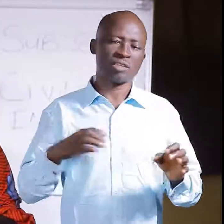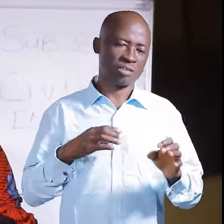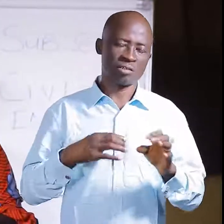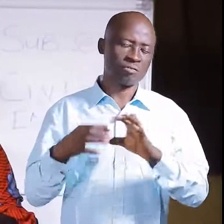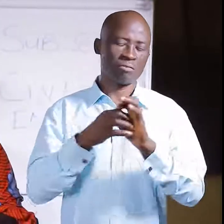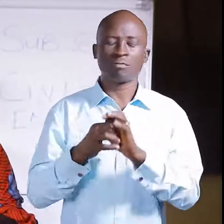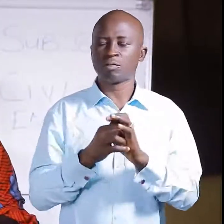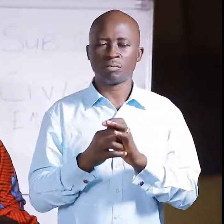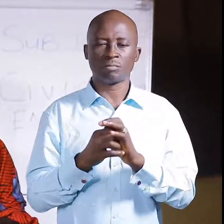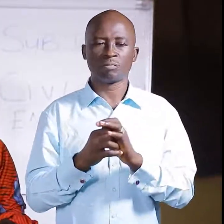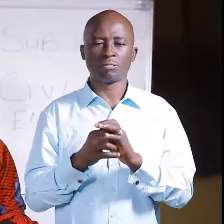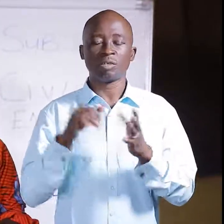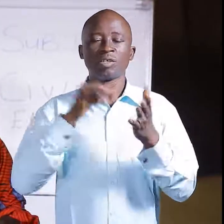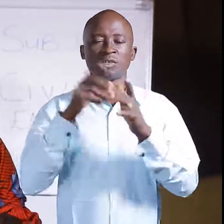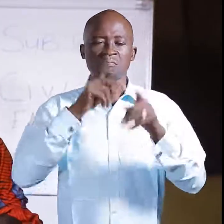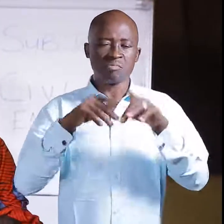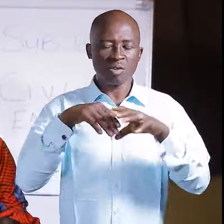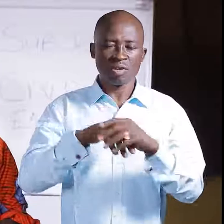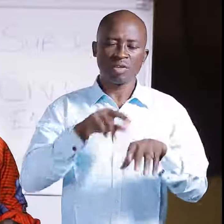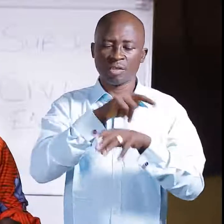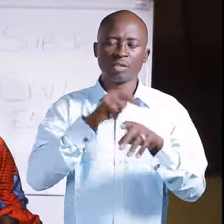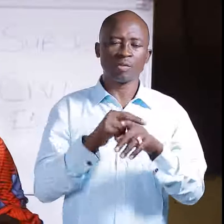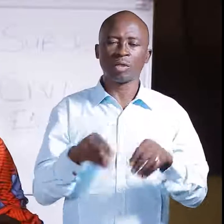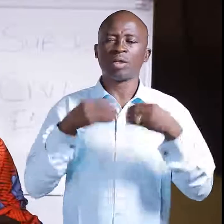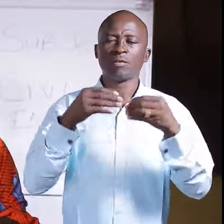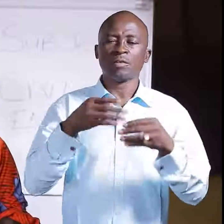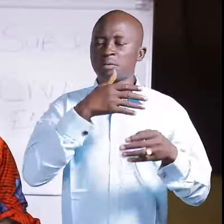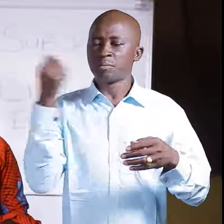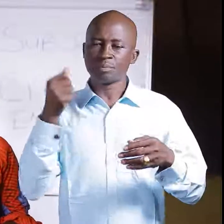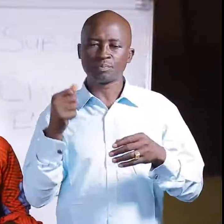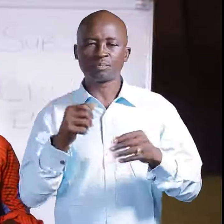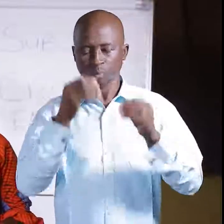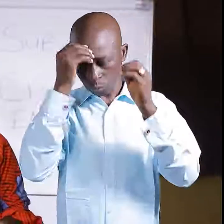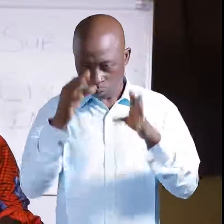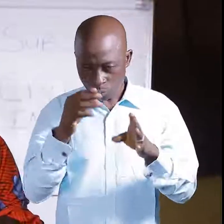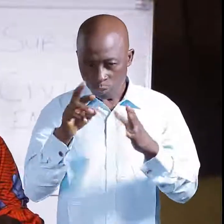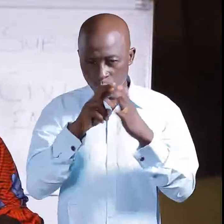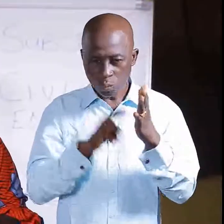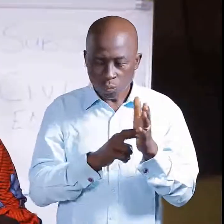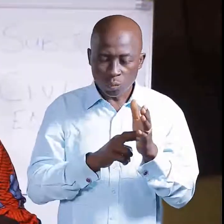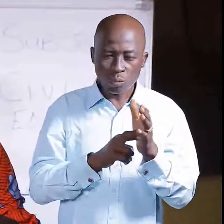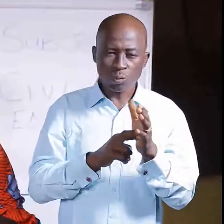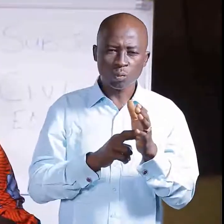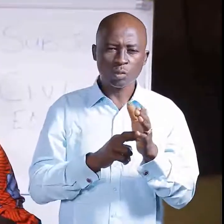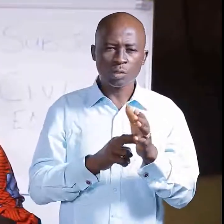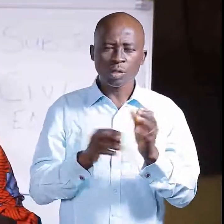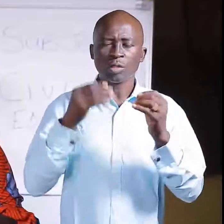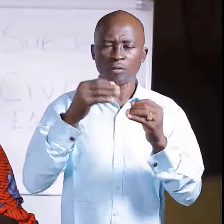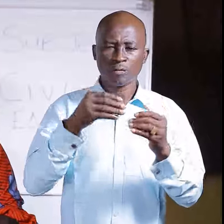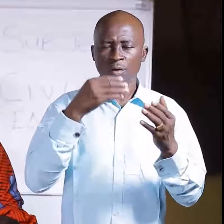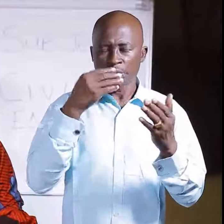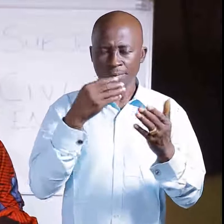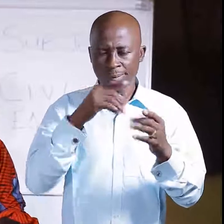the citizens that will cooperate, give it their best, obey the rules and regulations, give the government the feedback,